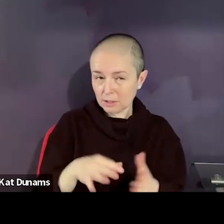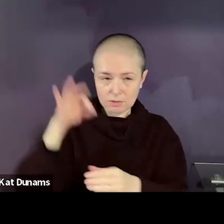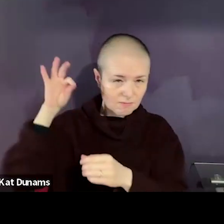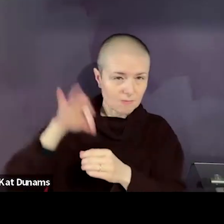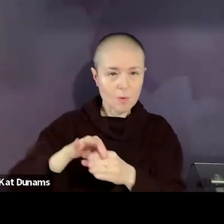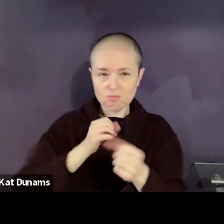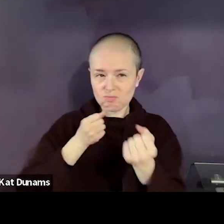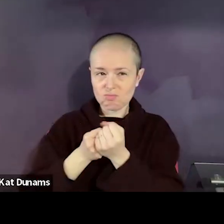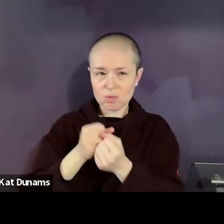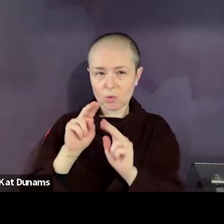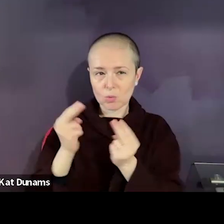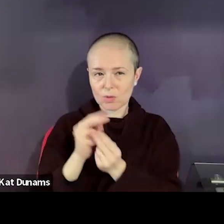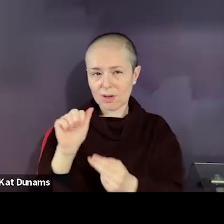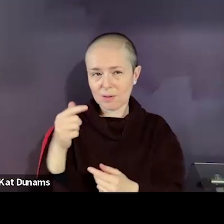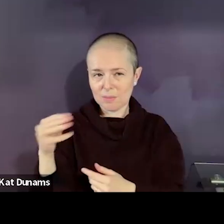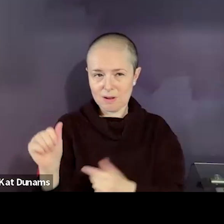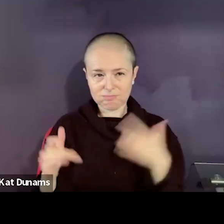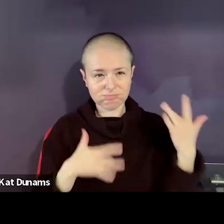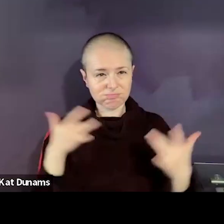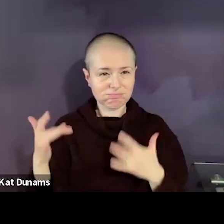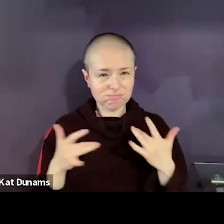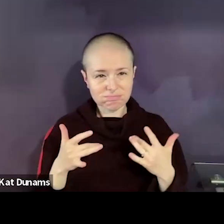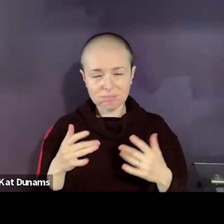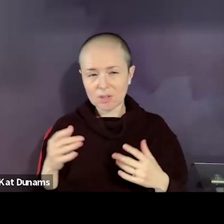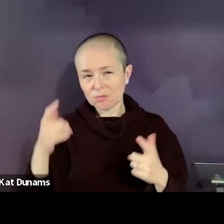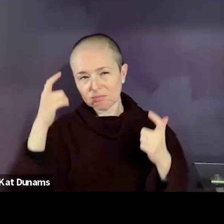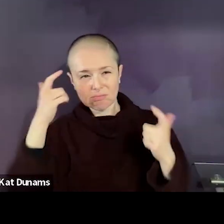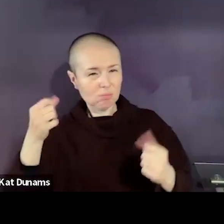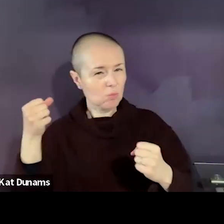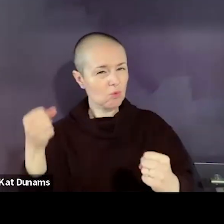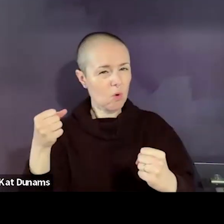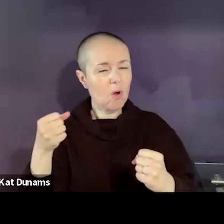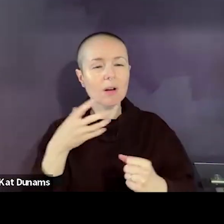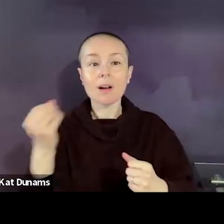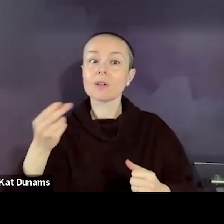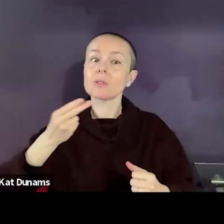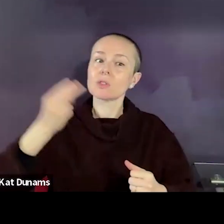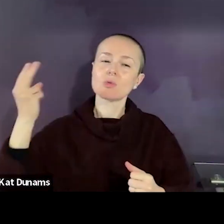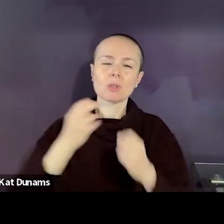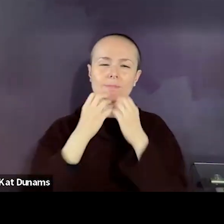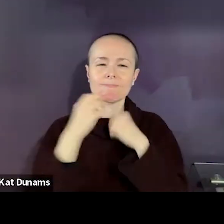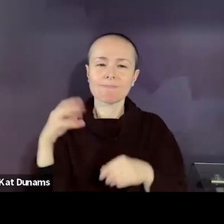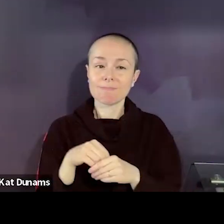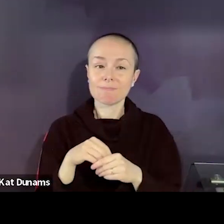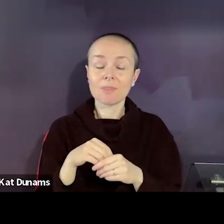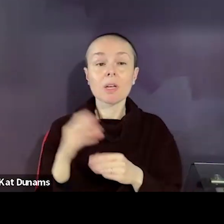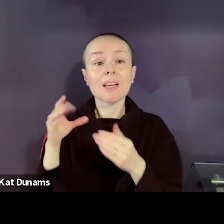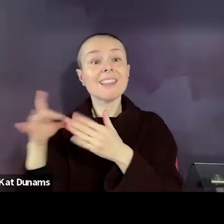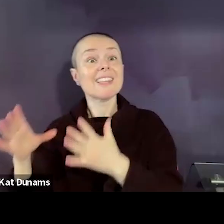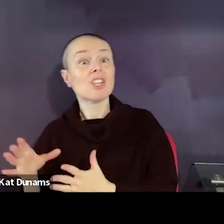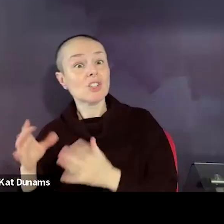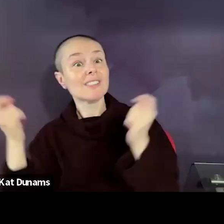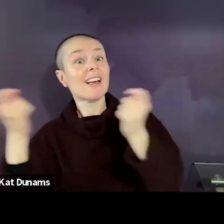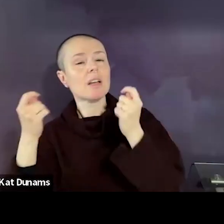with AGMA. It was exciting, it was bold, it was historic. But instead of celebrating, leadership